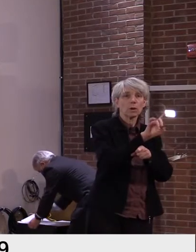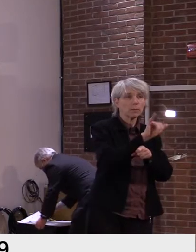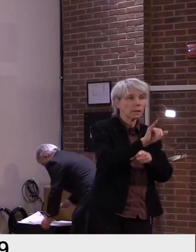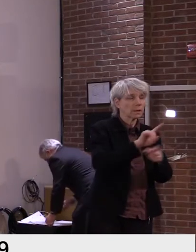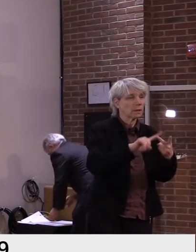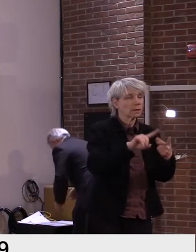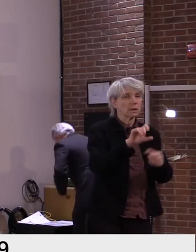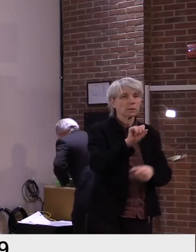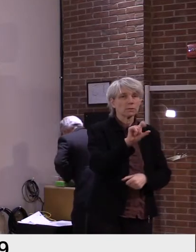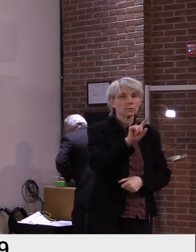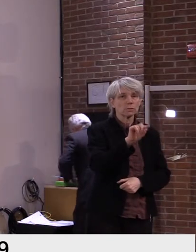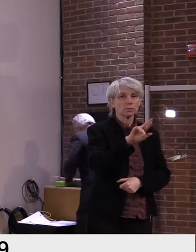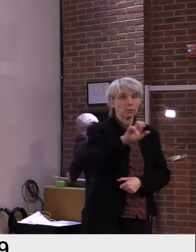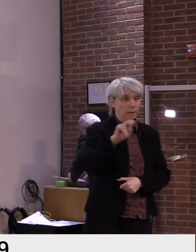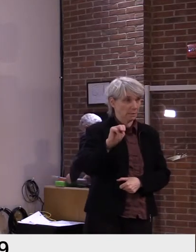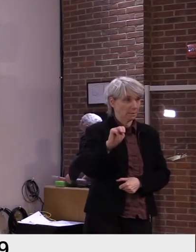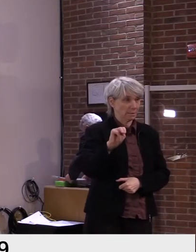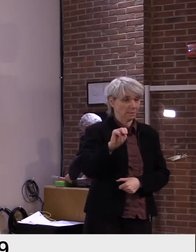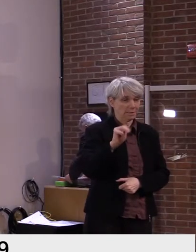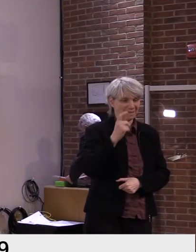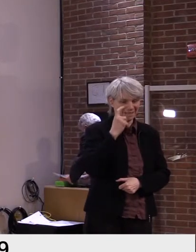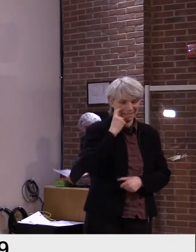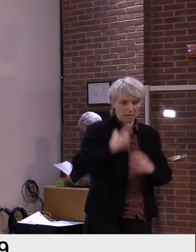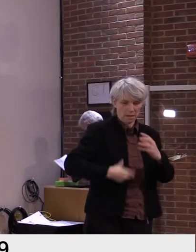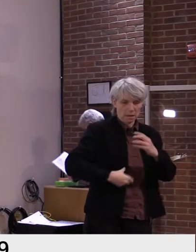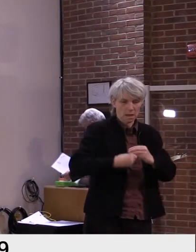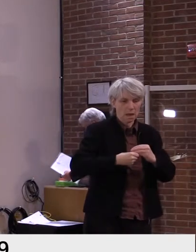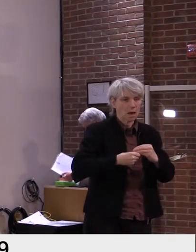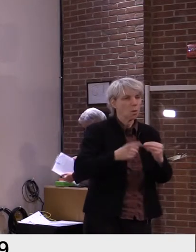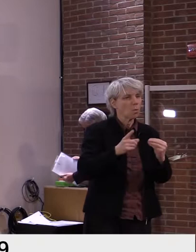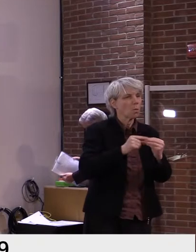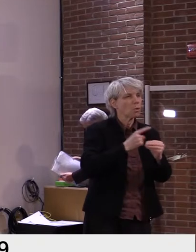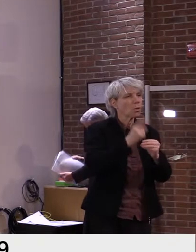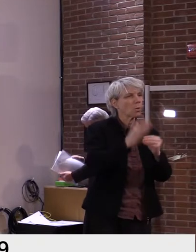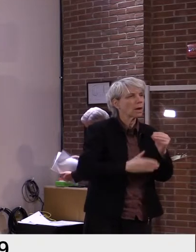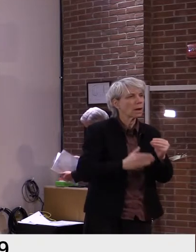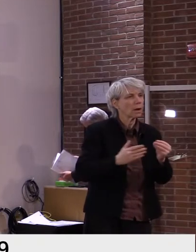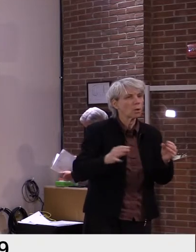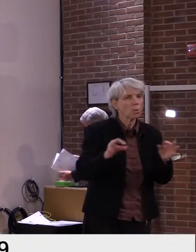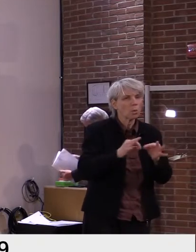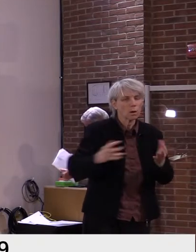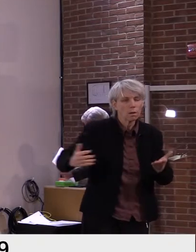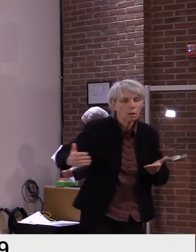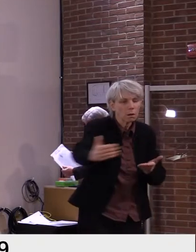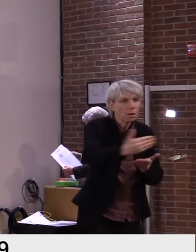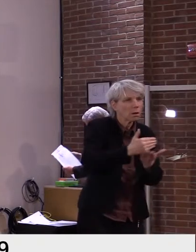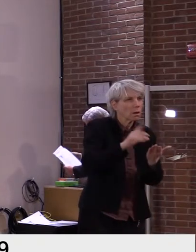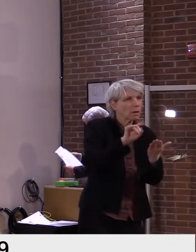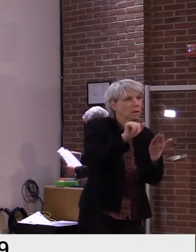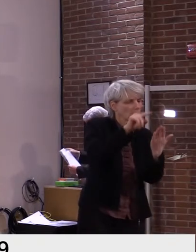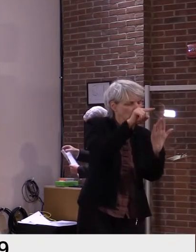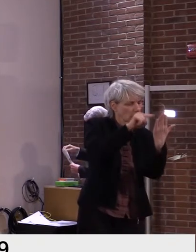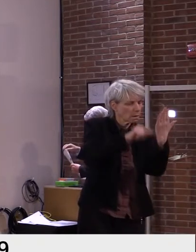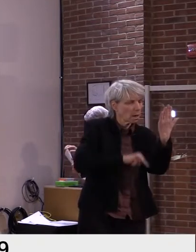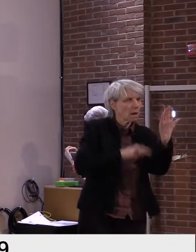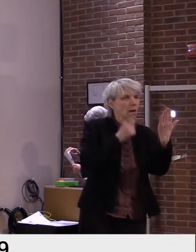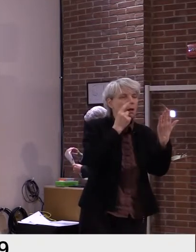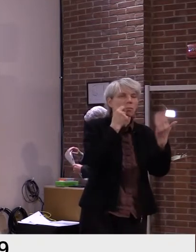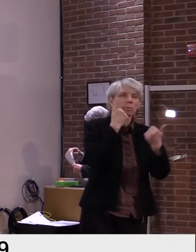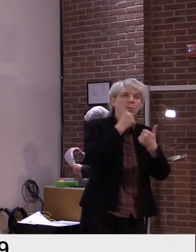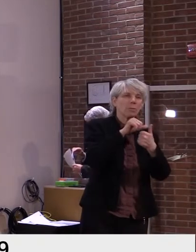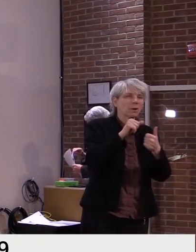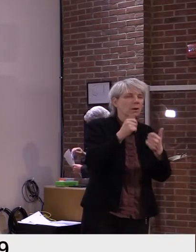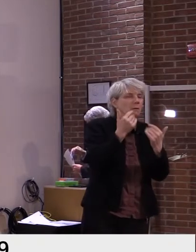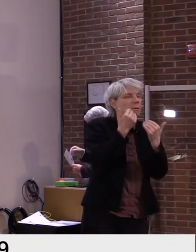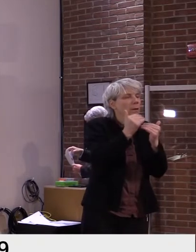data from one more weekend of testing. As I noted before, this is a limited snapshot, as testing was offered to